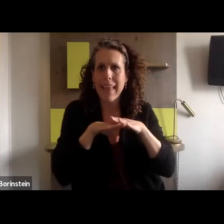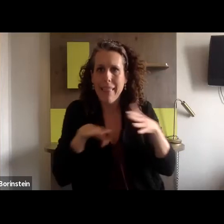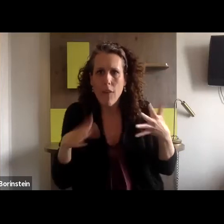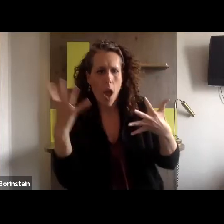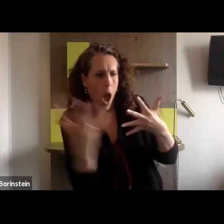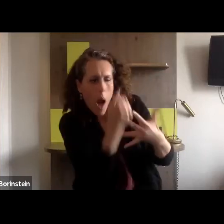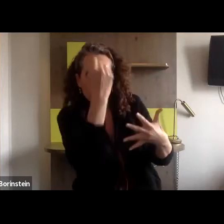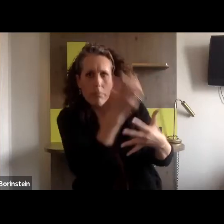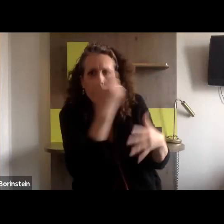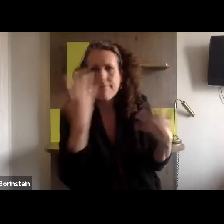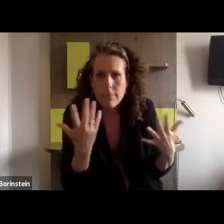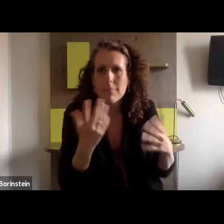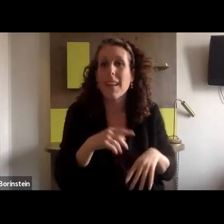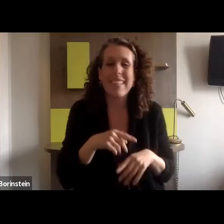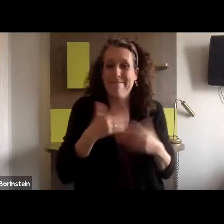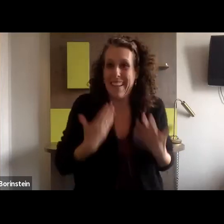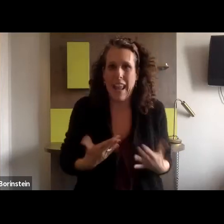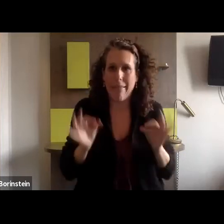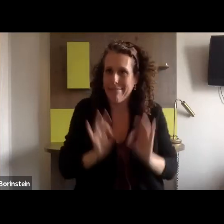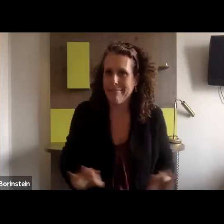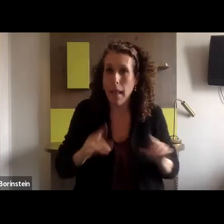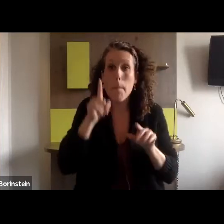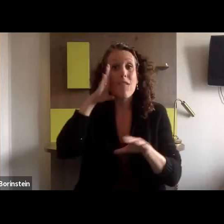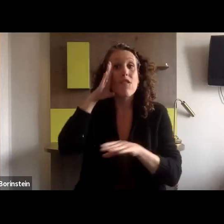is something in the future that will come.